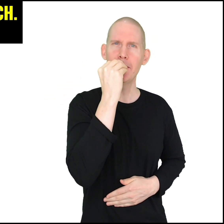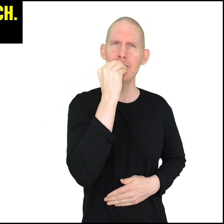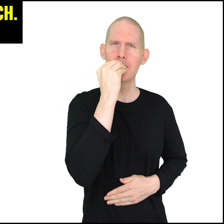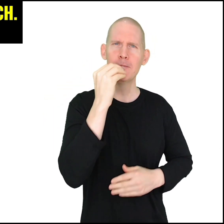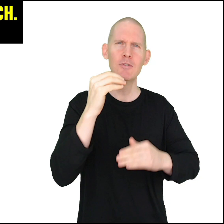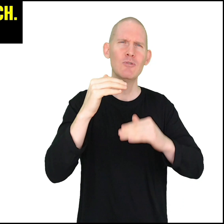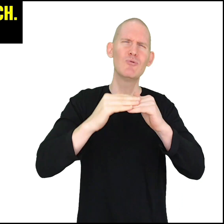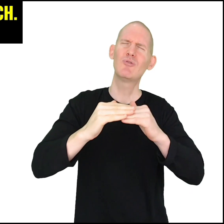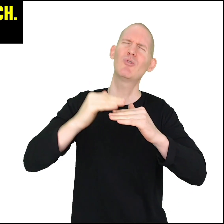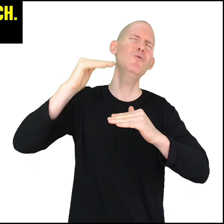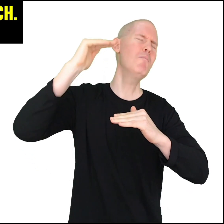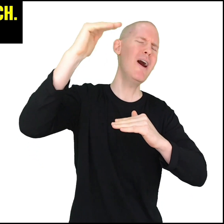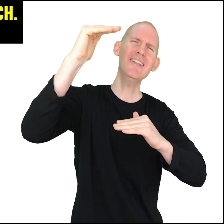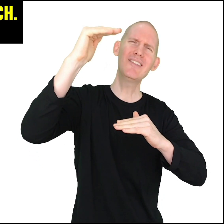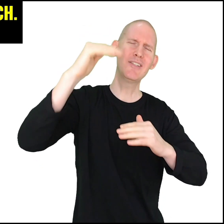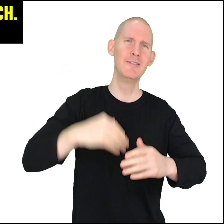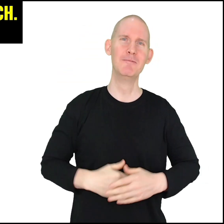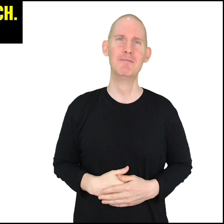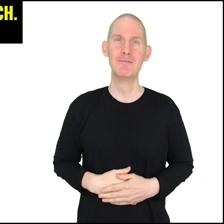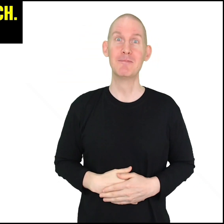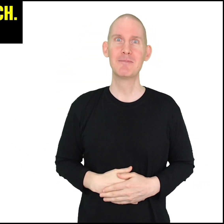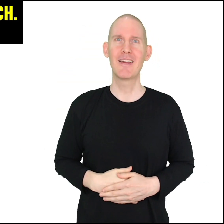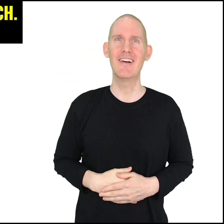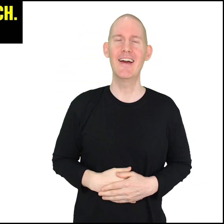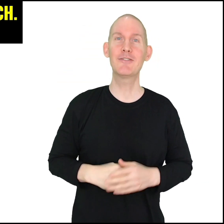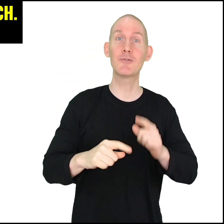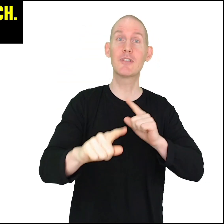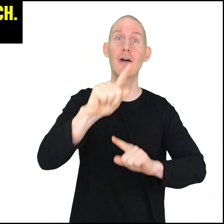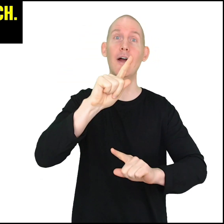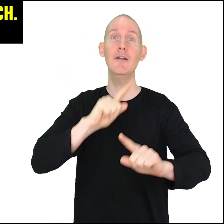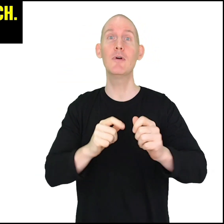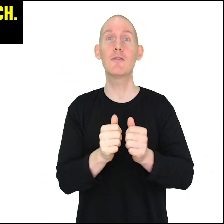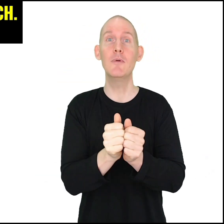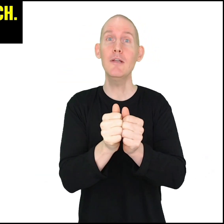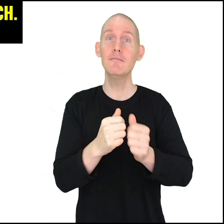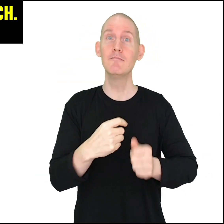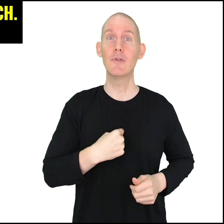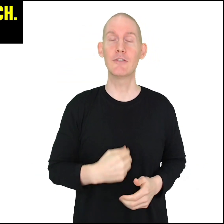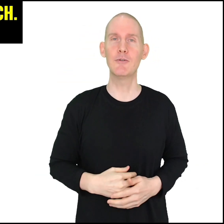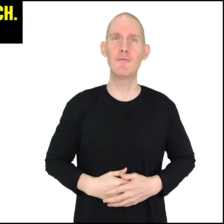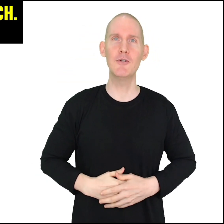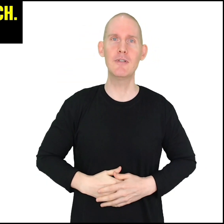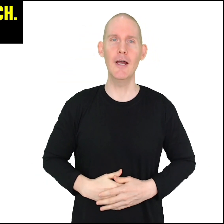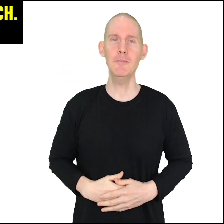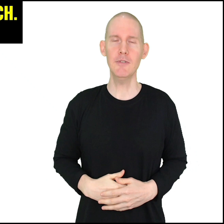eat too much. All right, so sign with me. Let's do it a few times.